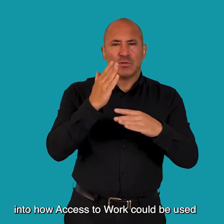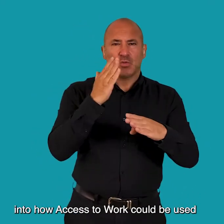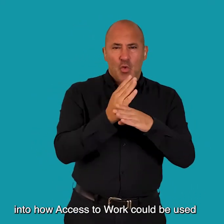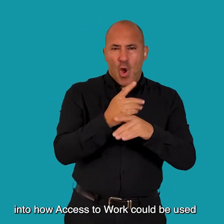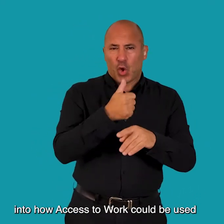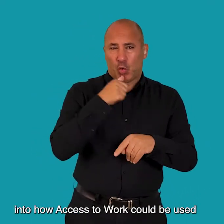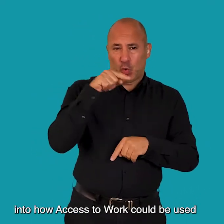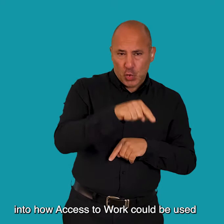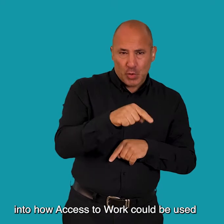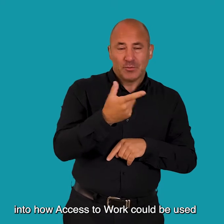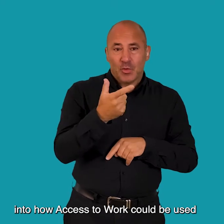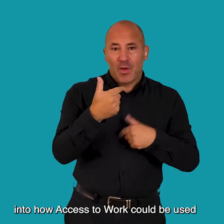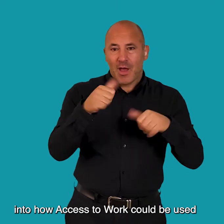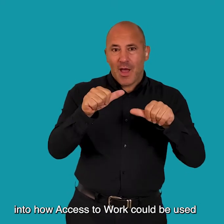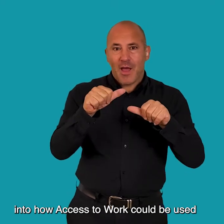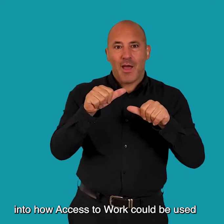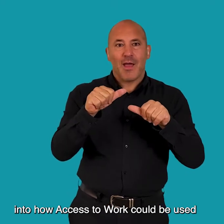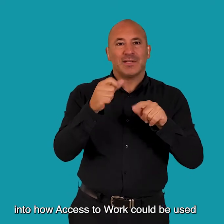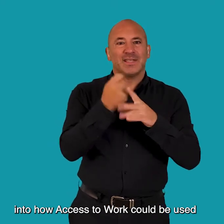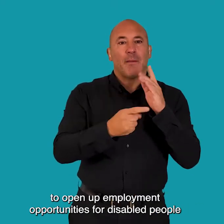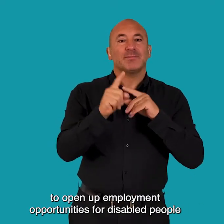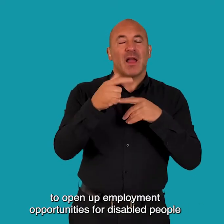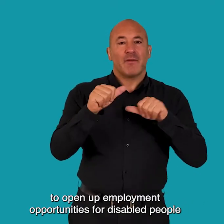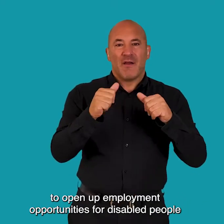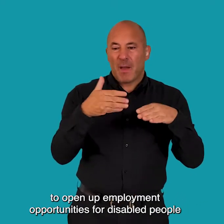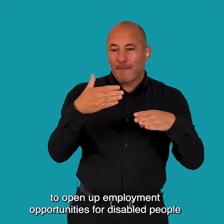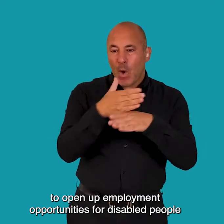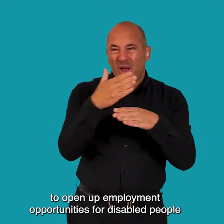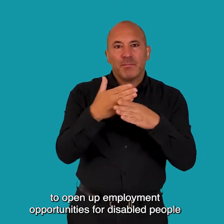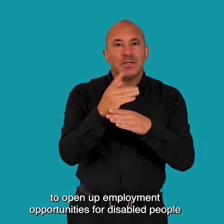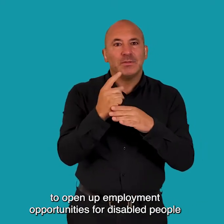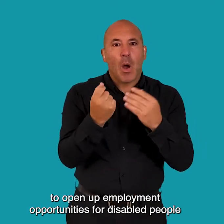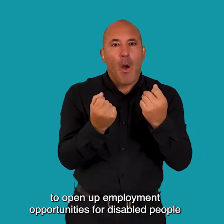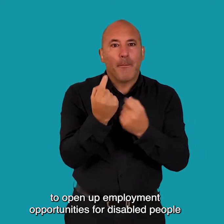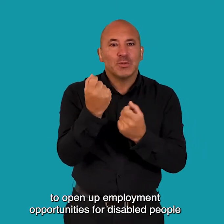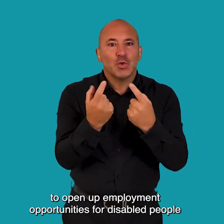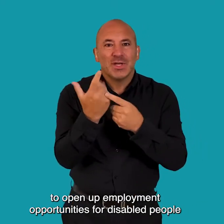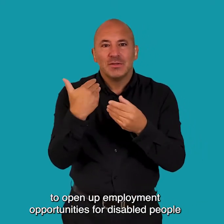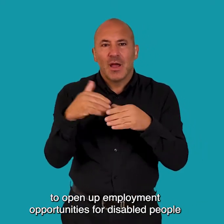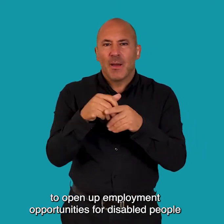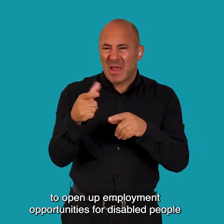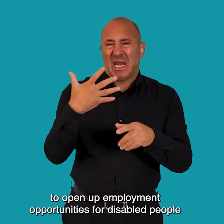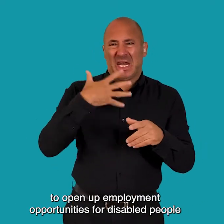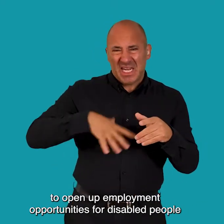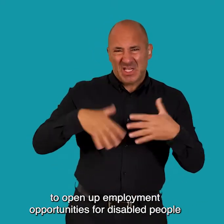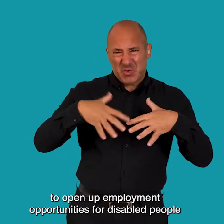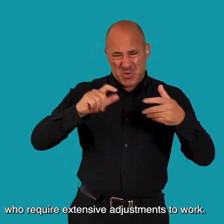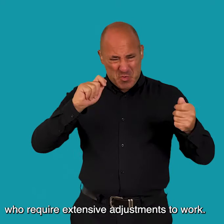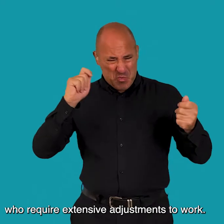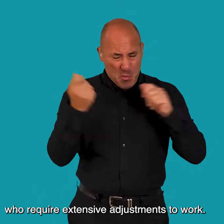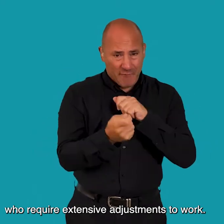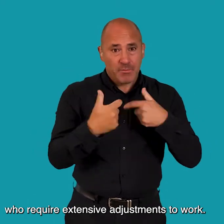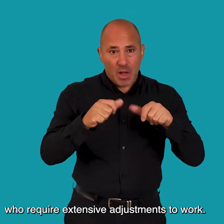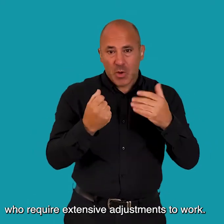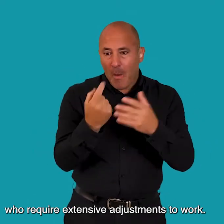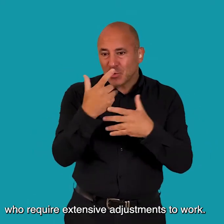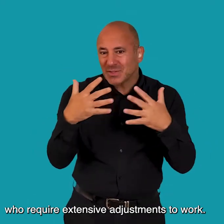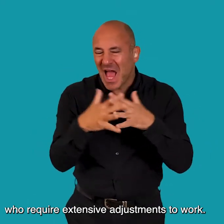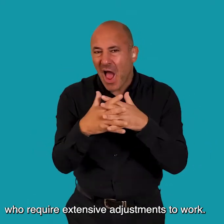how access to work could be used to open up employment opportunities for disabled people who require extensive adjustments